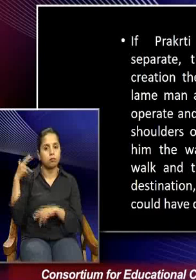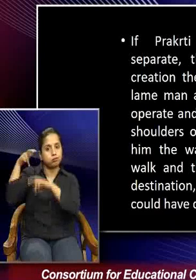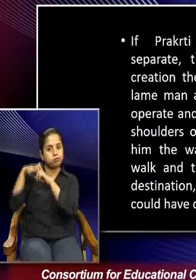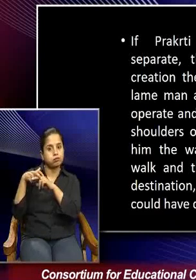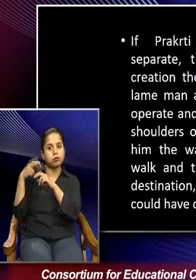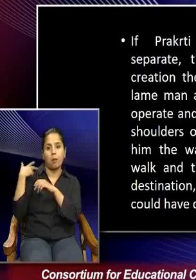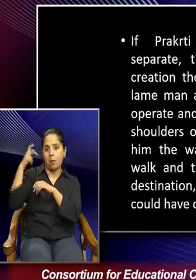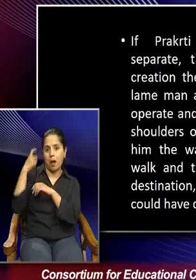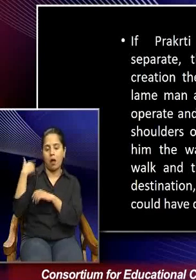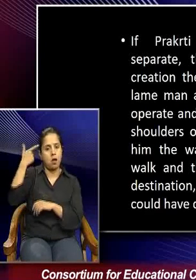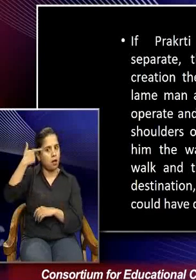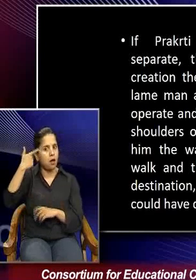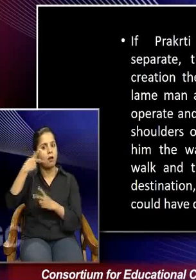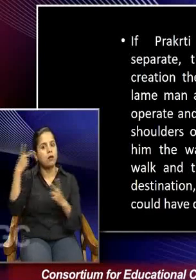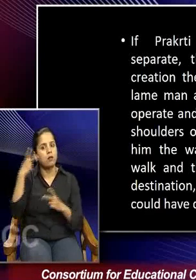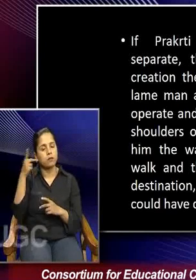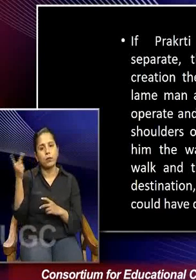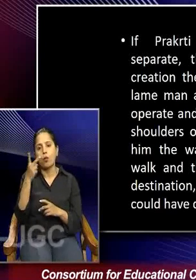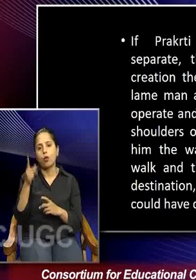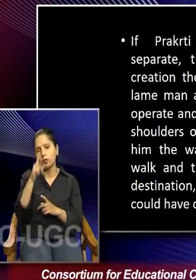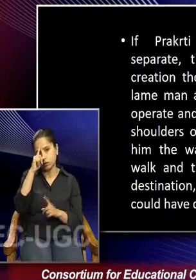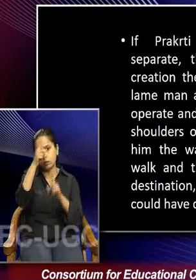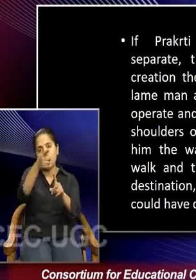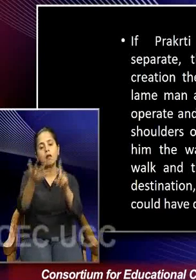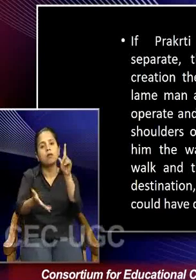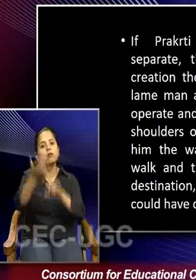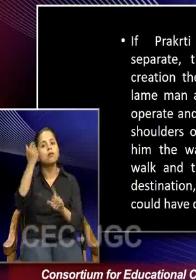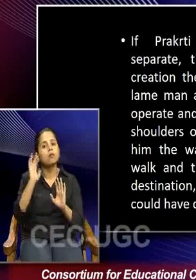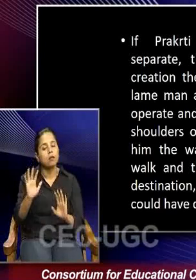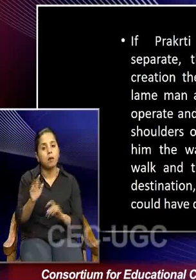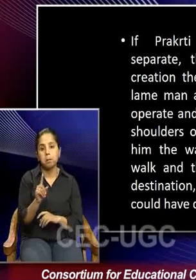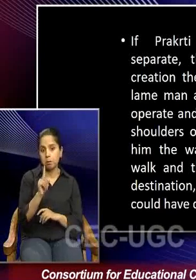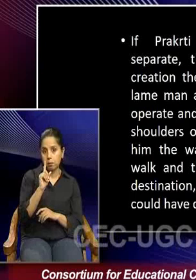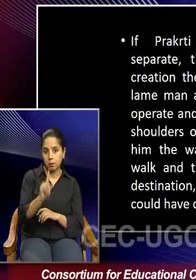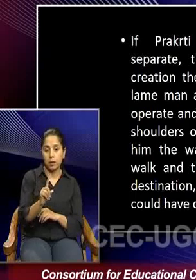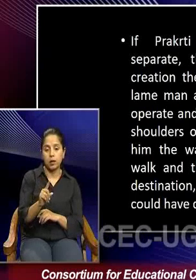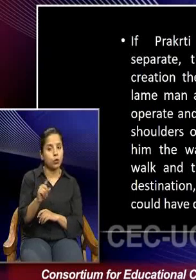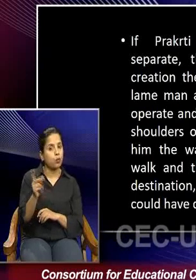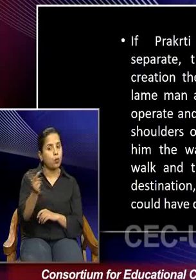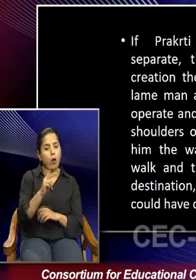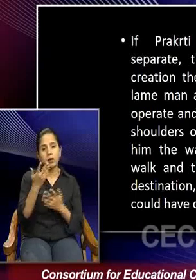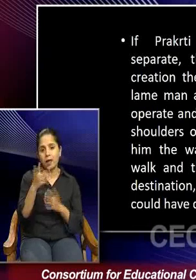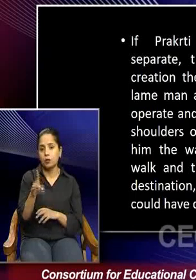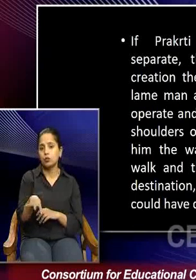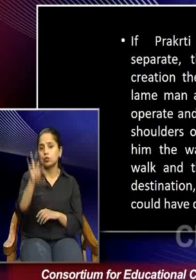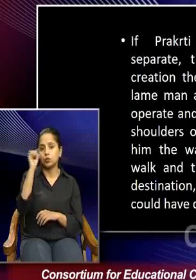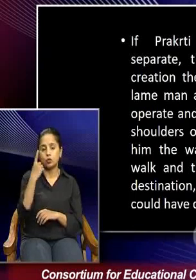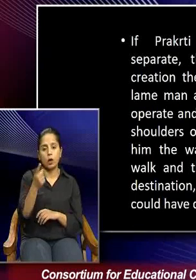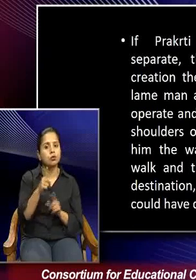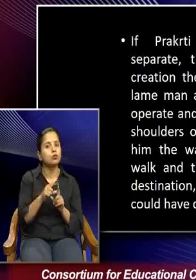And thus both can reach the destination, though neither of them could have